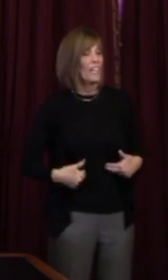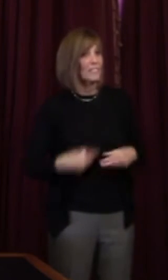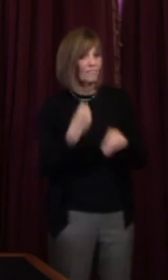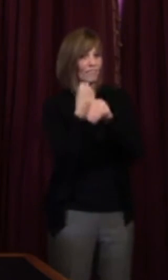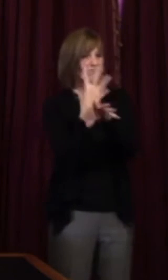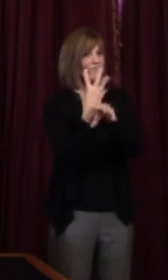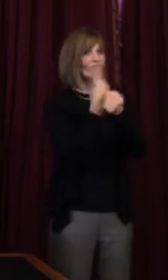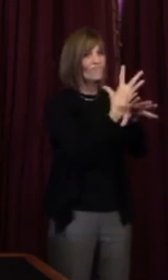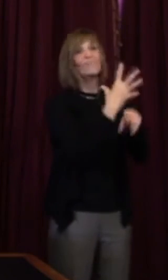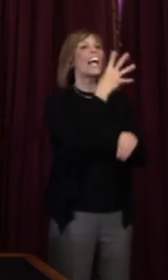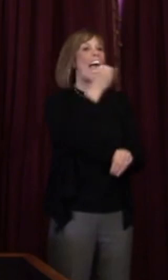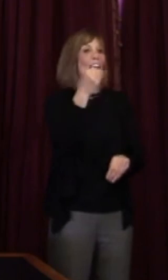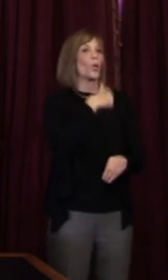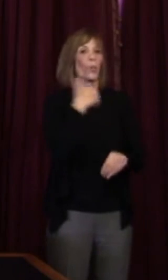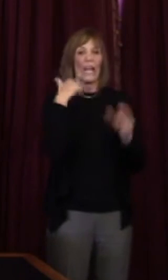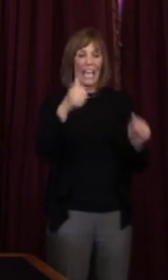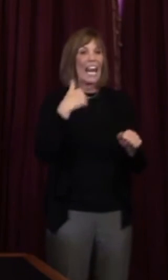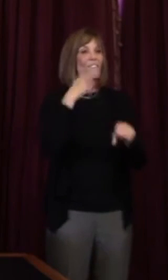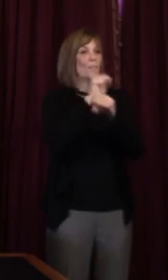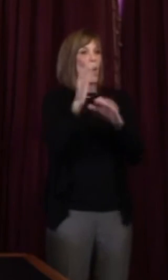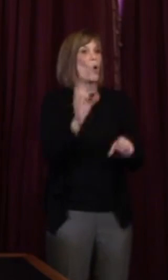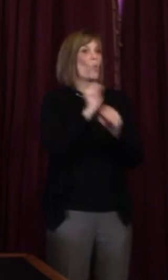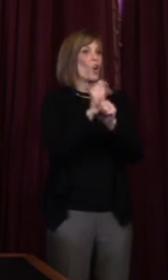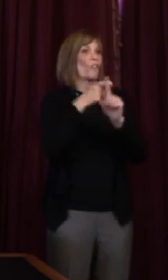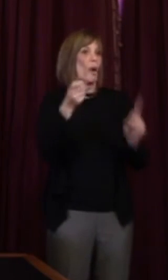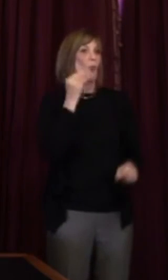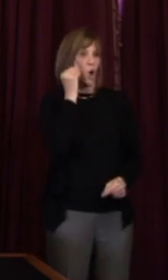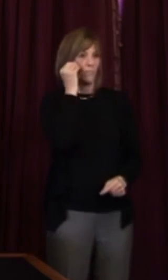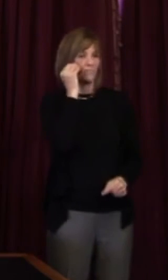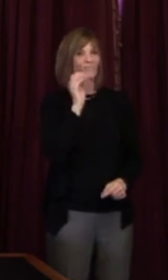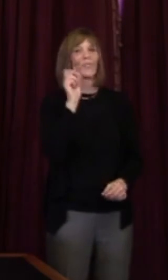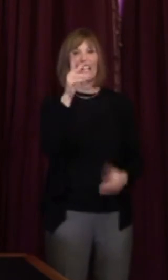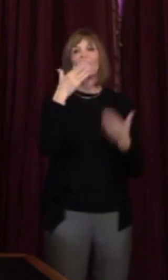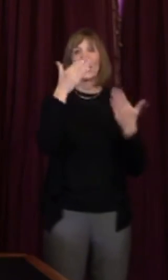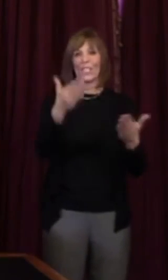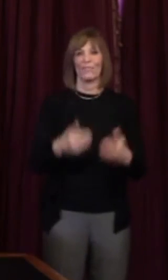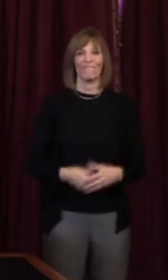and that we can have business or employees work from home when they need to. Thank you. Thank you.